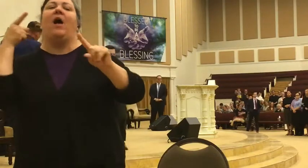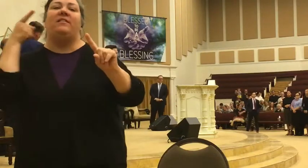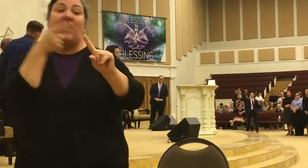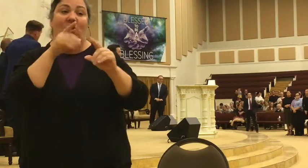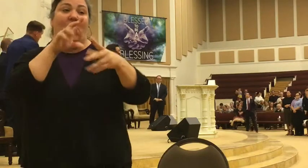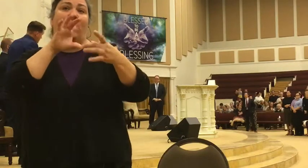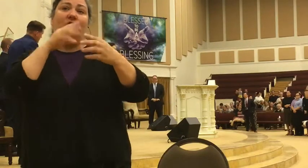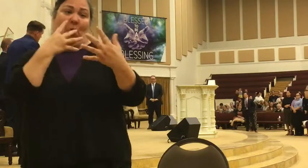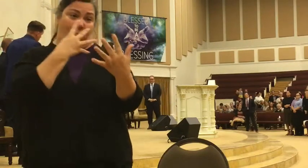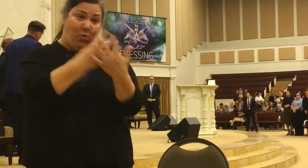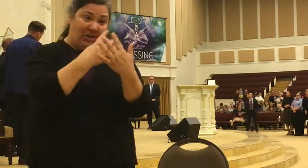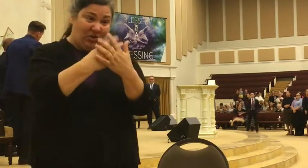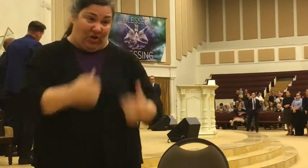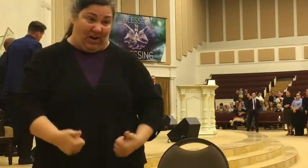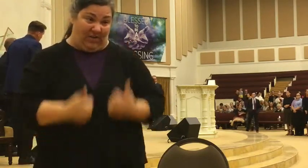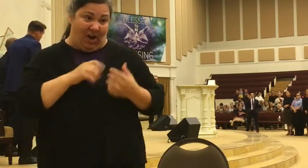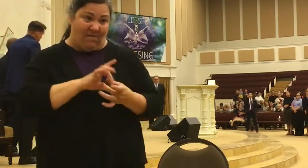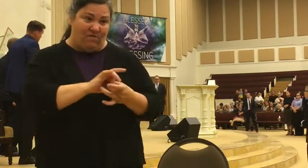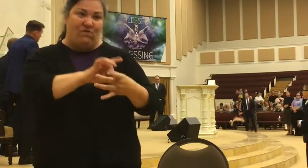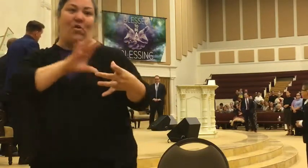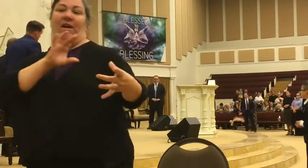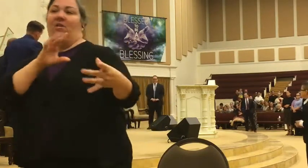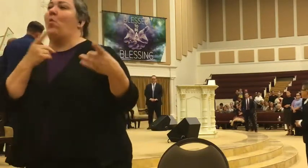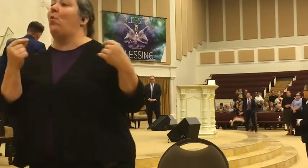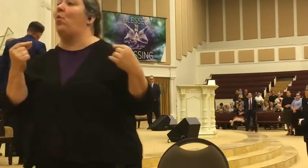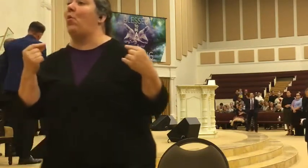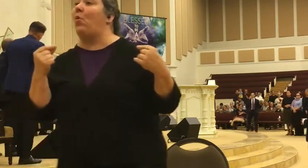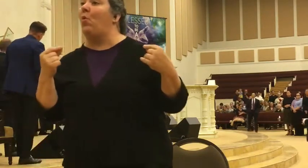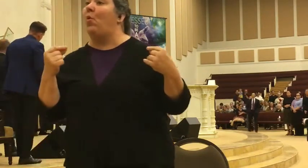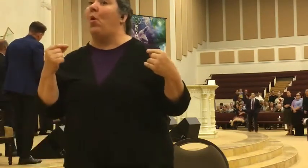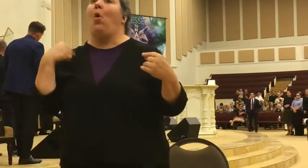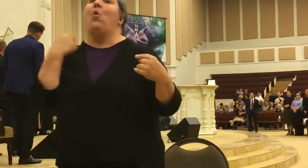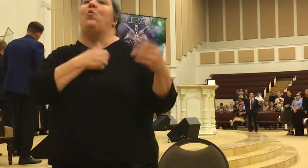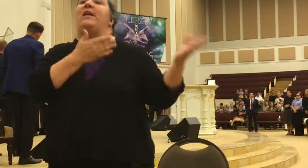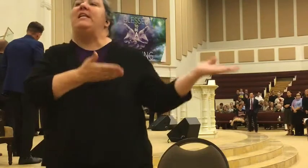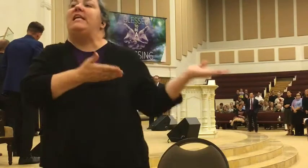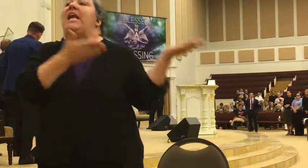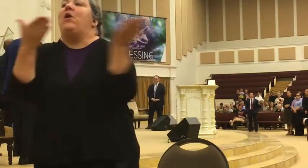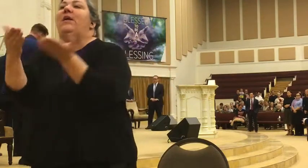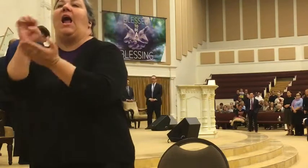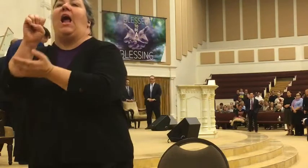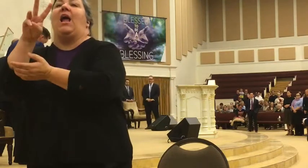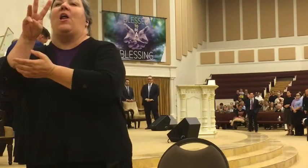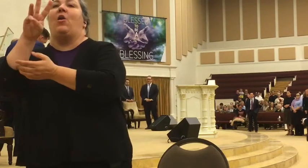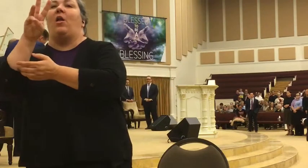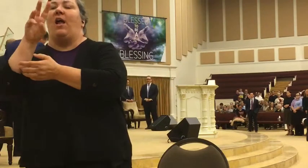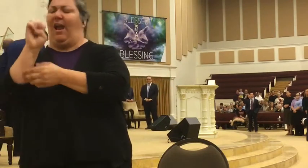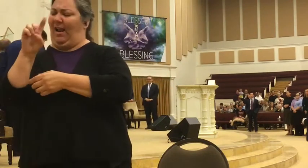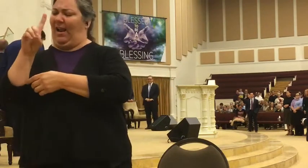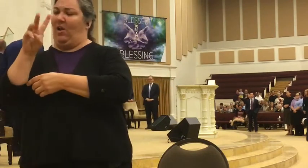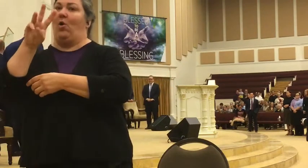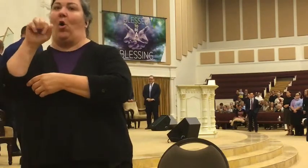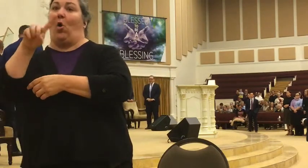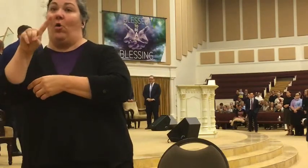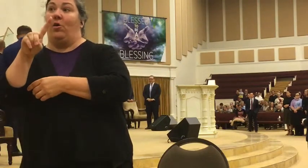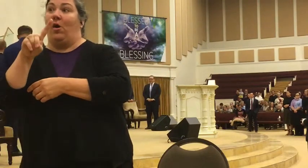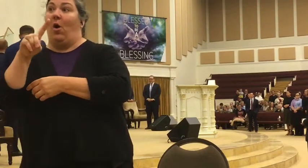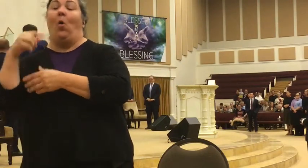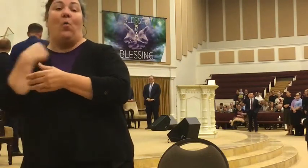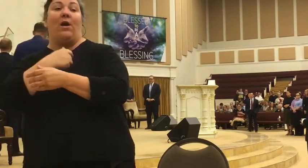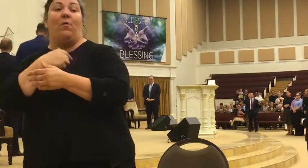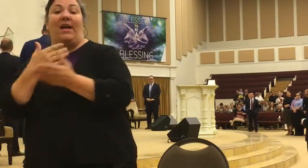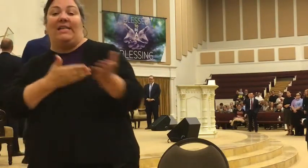living in. So you know what we did? We started carrying Edward food. We just walked up his stairs and brought him food.